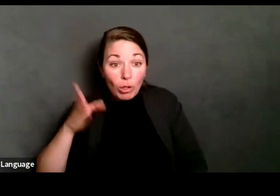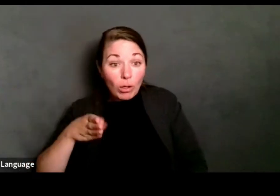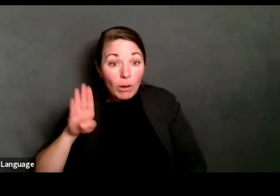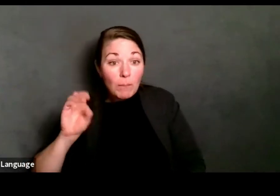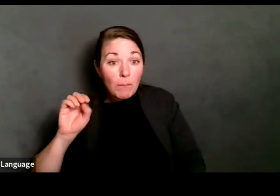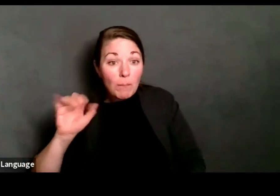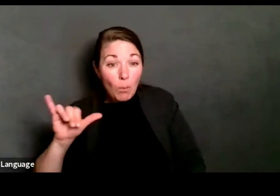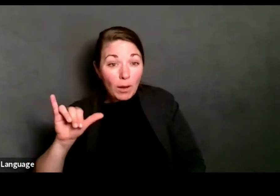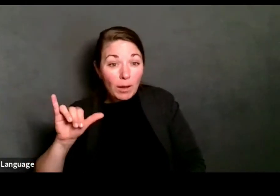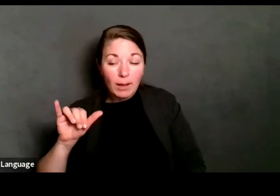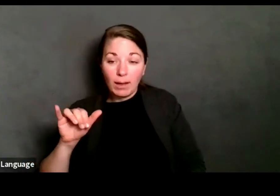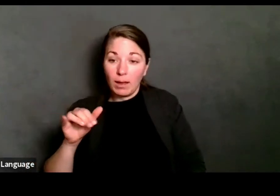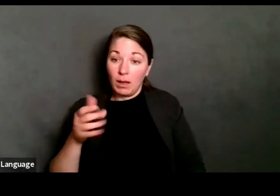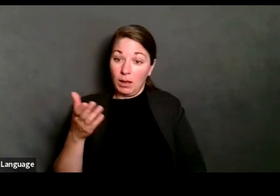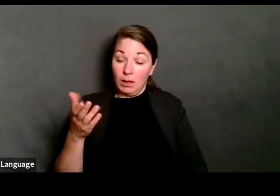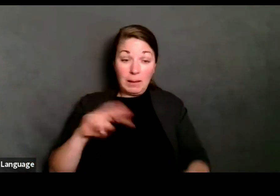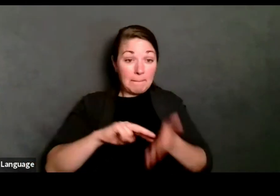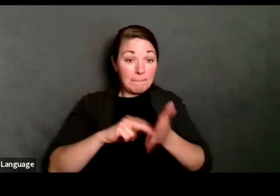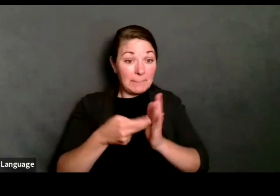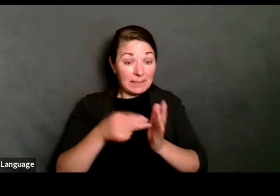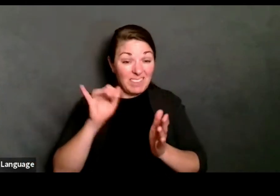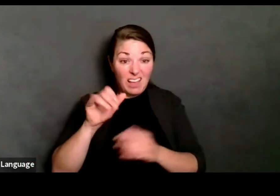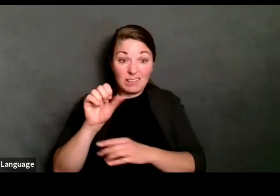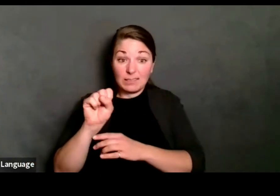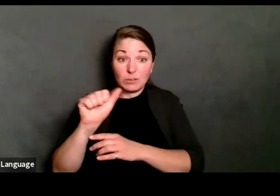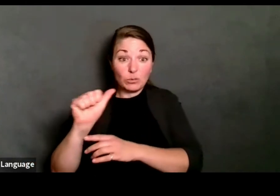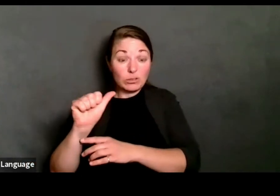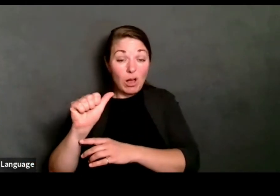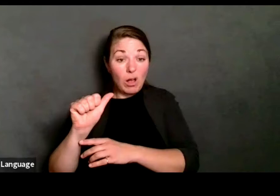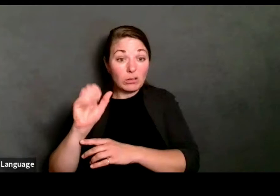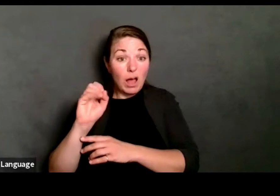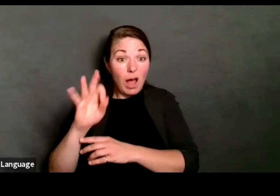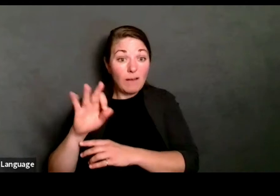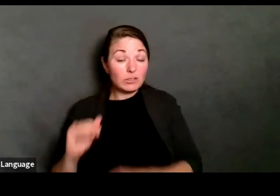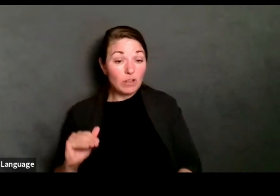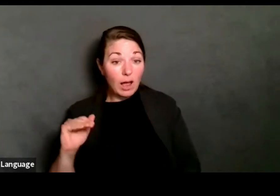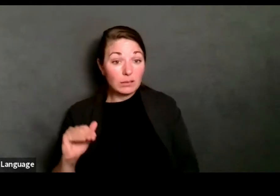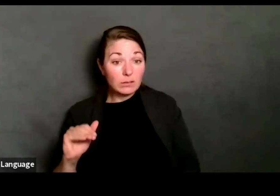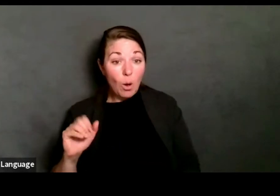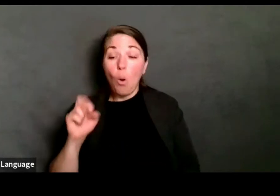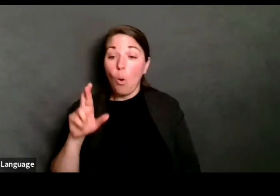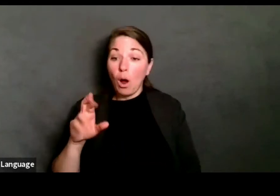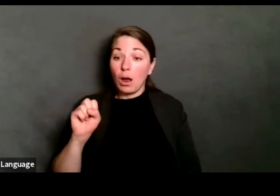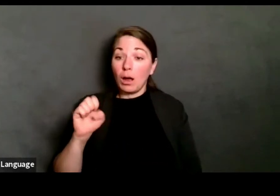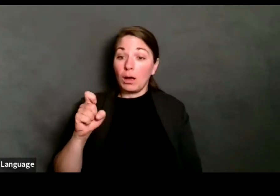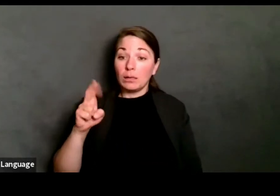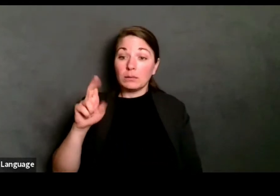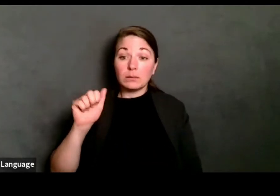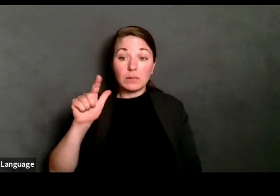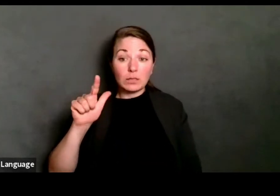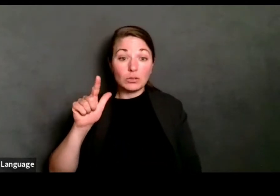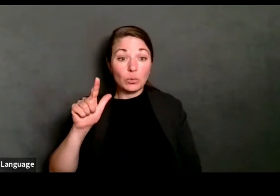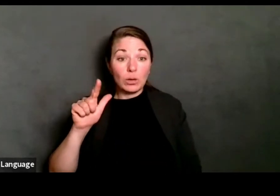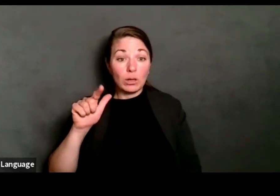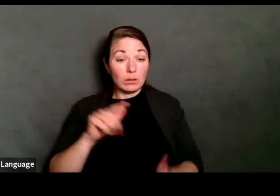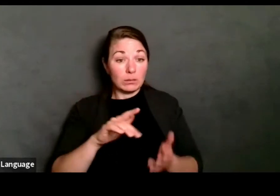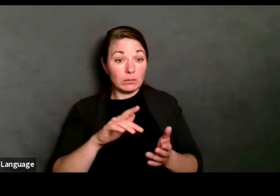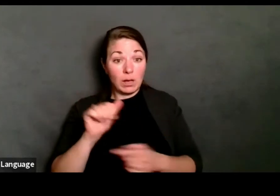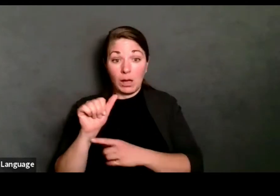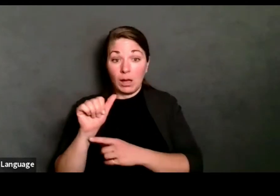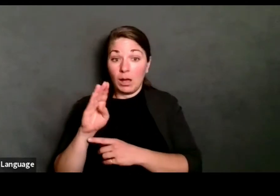here. Let's call this what it is: sexual assault of a child, or sexual abuse or assault of a girl, boy, or